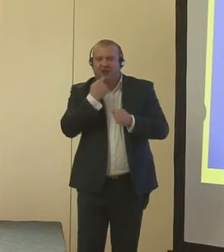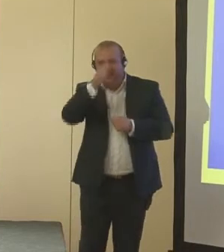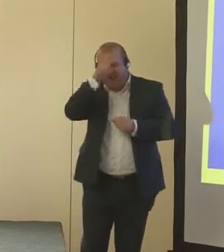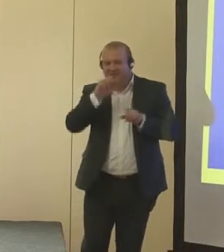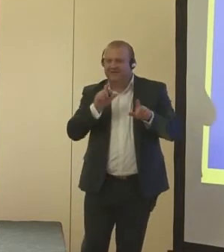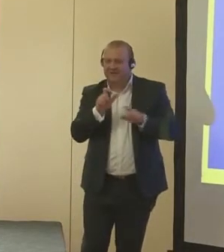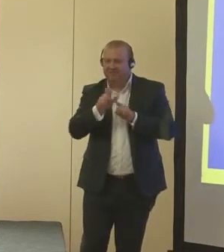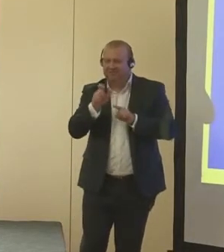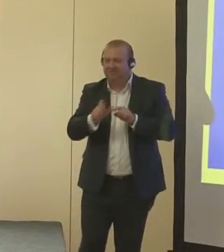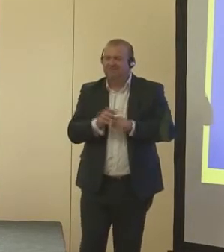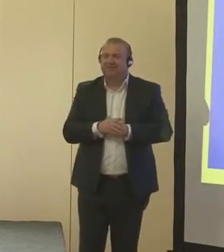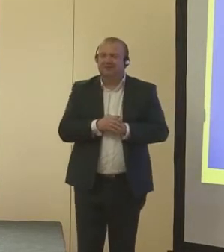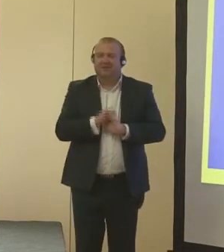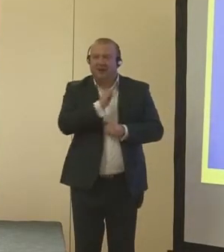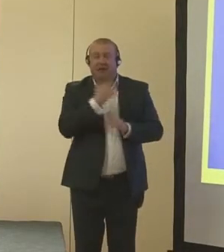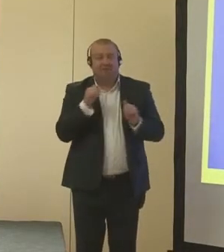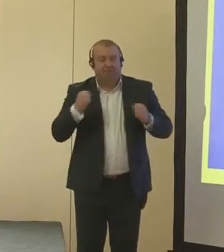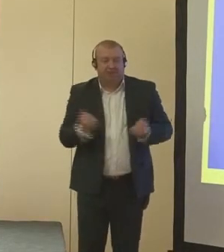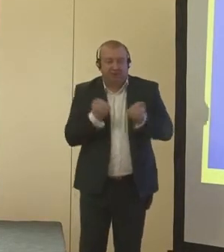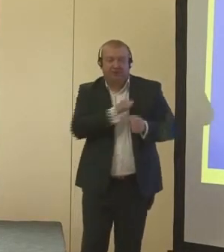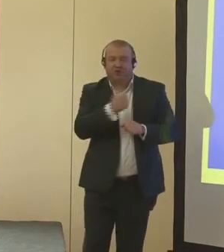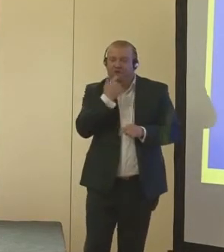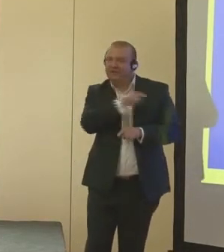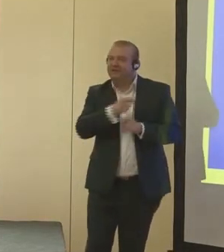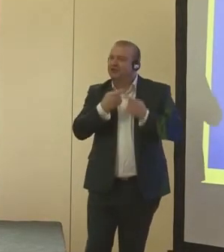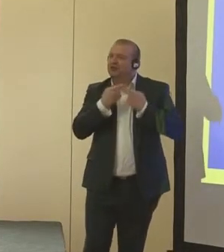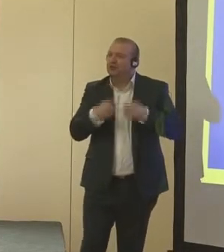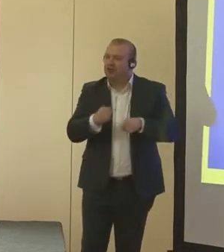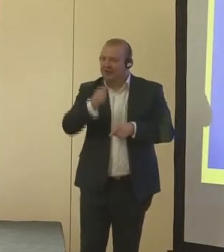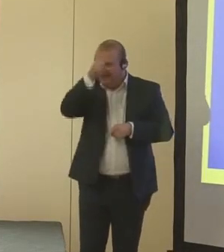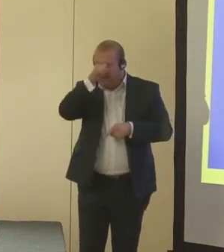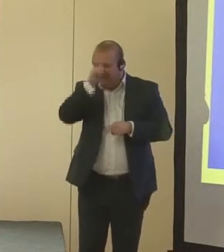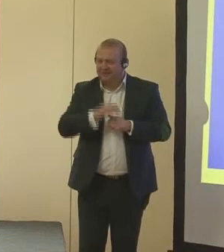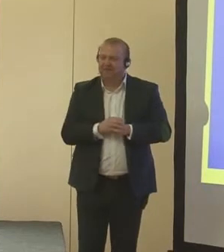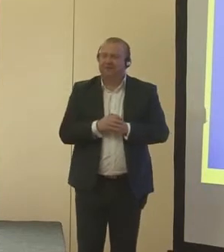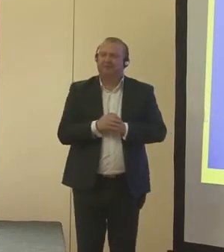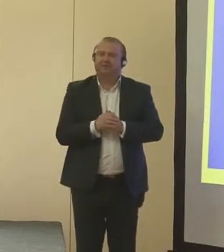I-Access and ICT for IAL for these two projects.